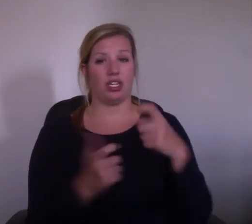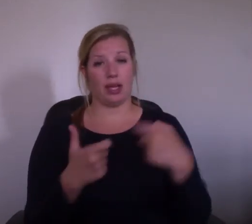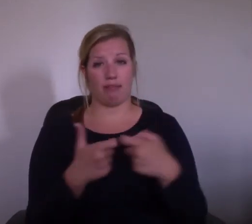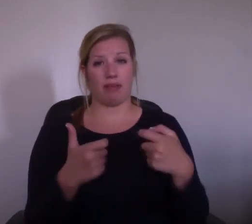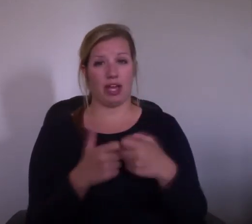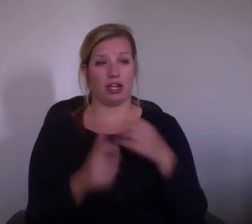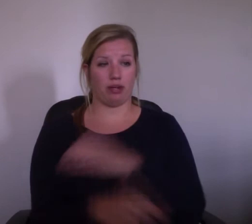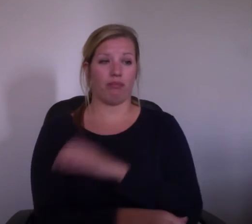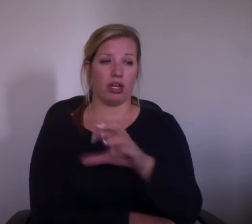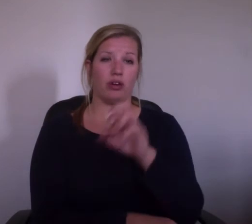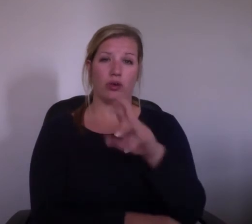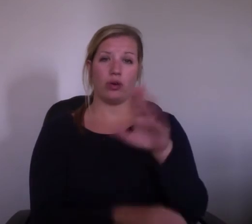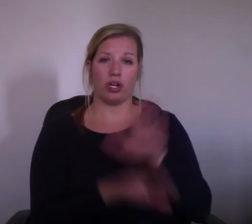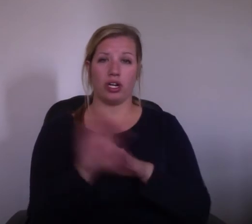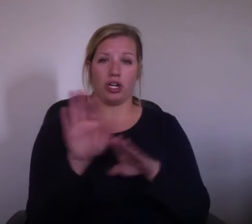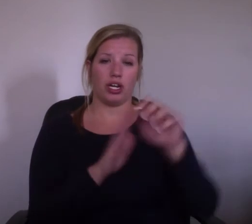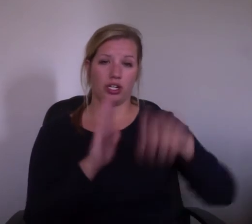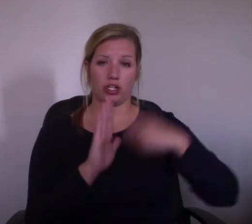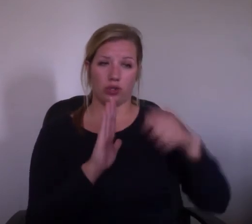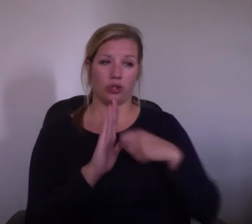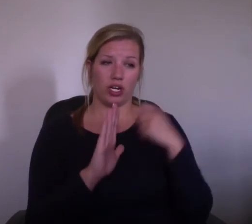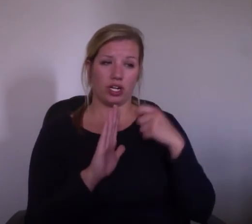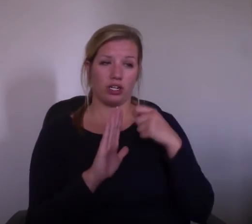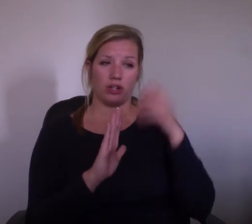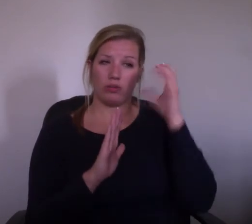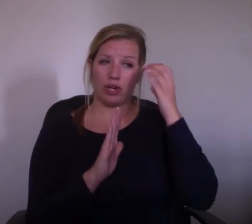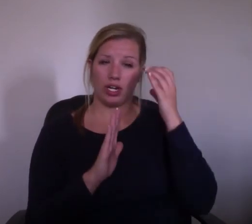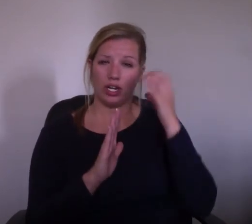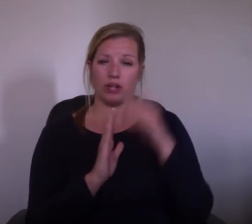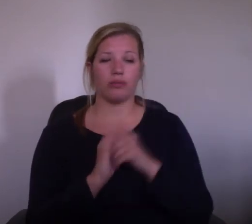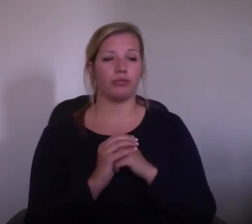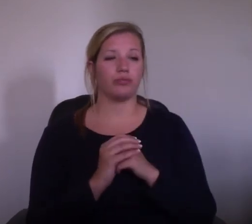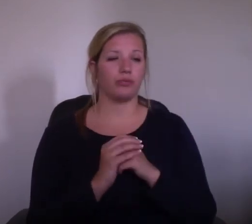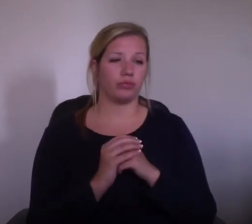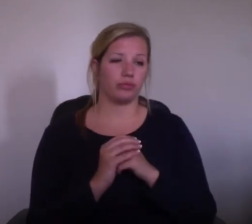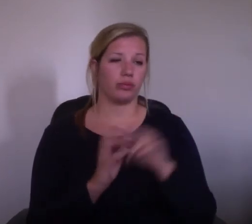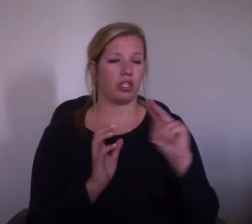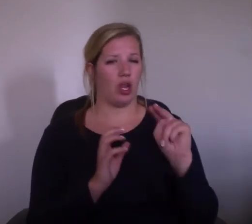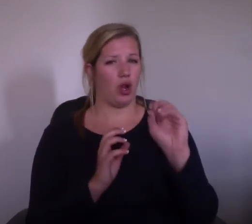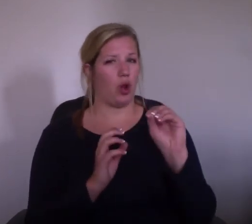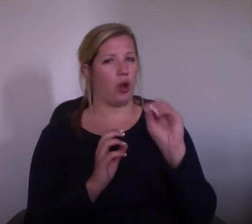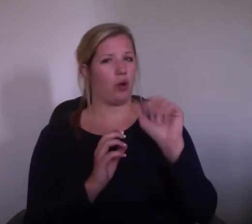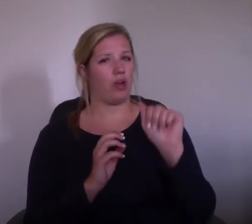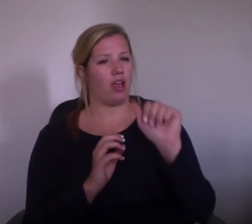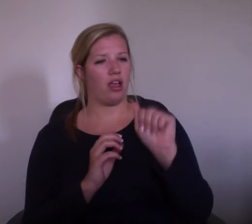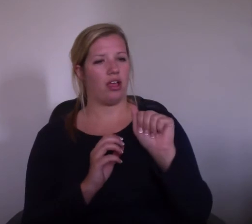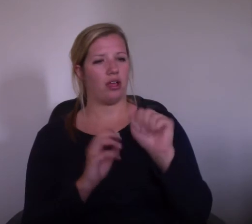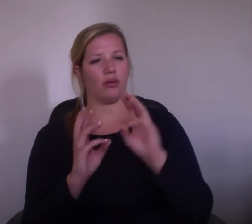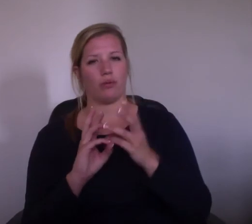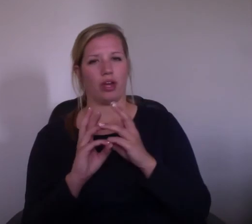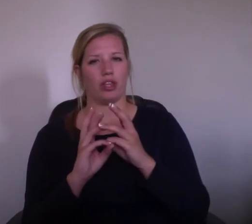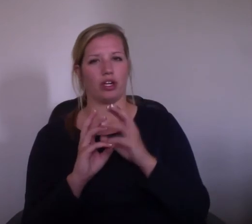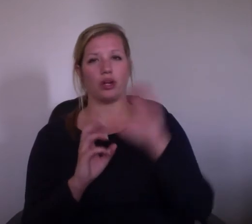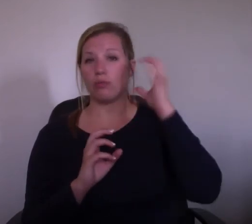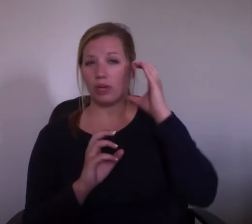battery-powered or hand-cranked radio, and preferably a NOAA weather radio, what we refer to as an all-hazard alert